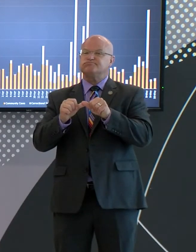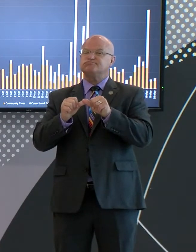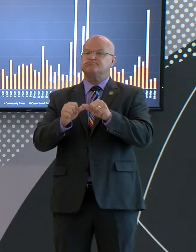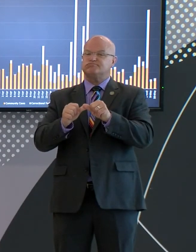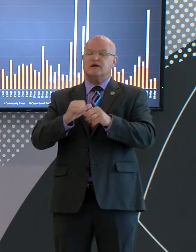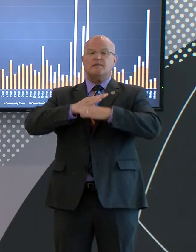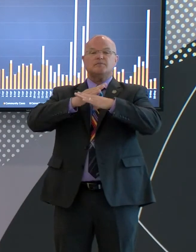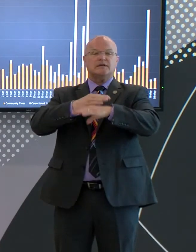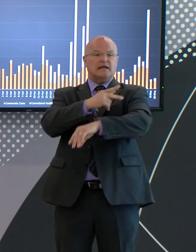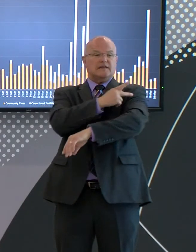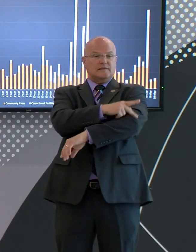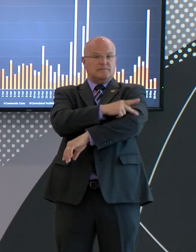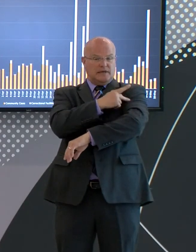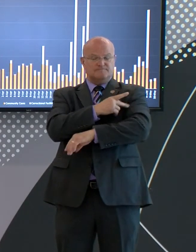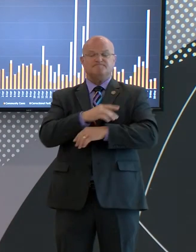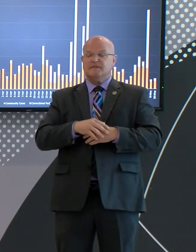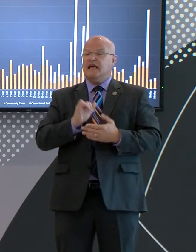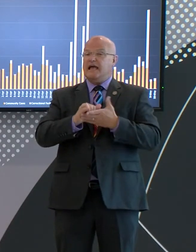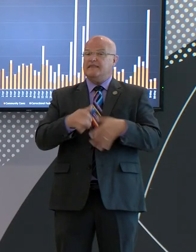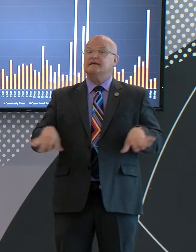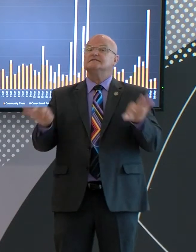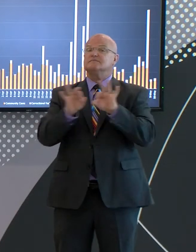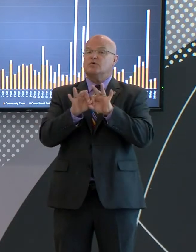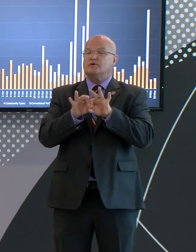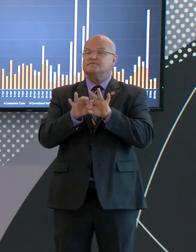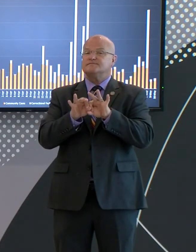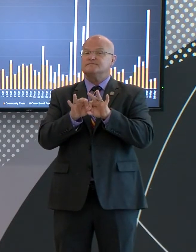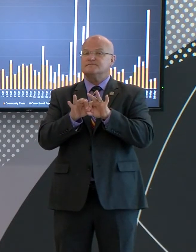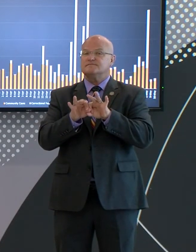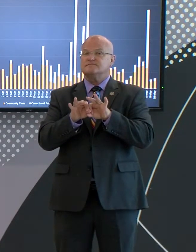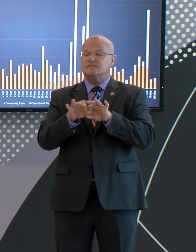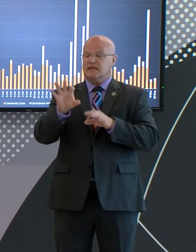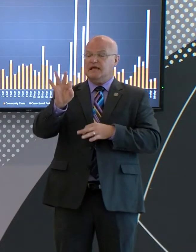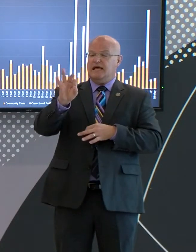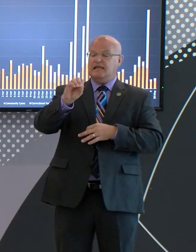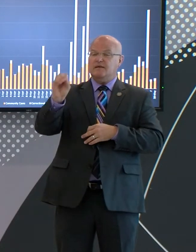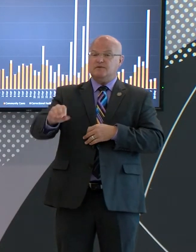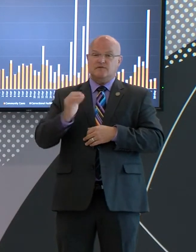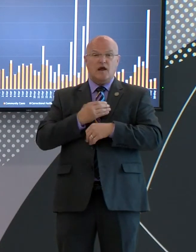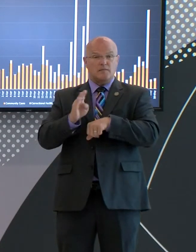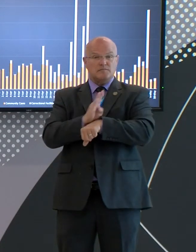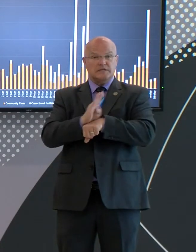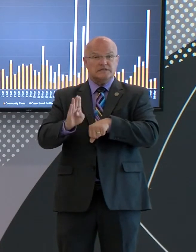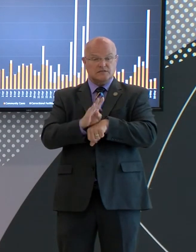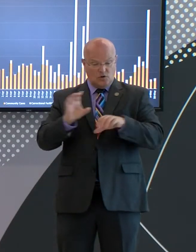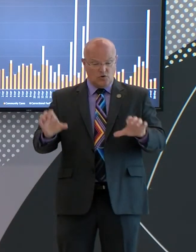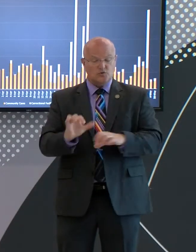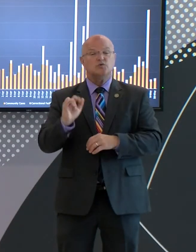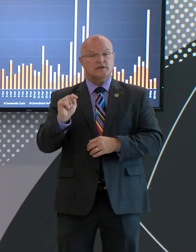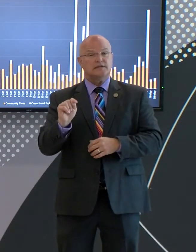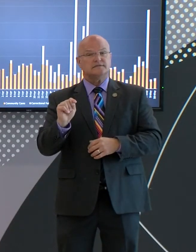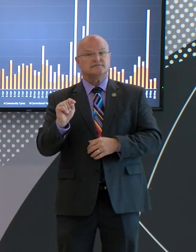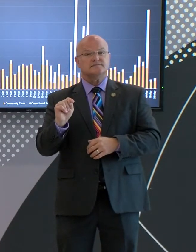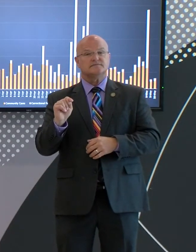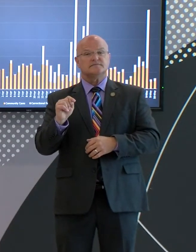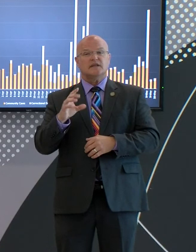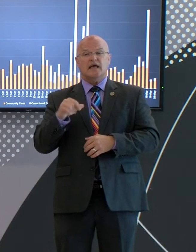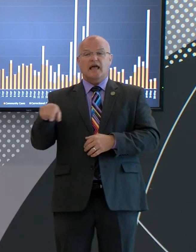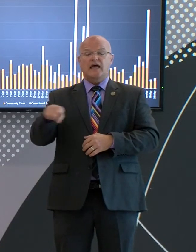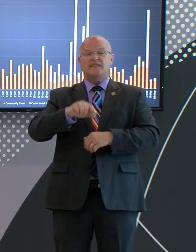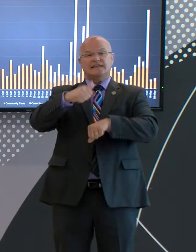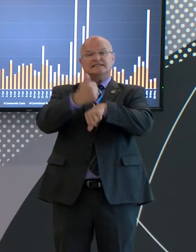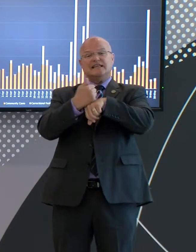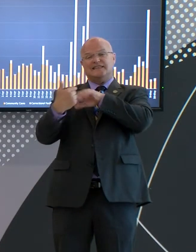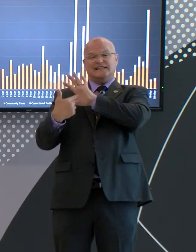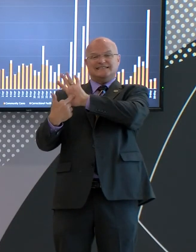their patrons. And that's what's important. And 90% of our businesses are doing it, and they set